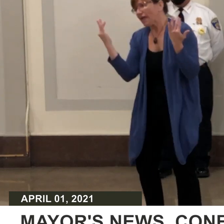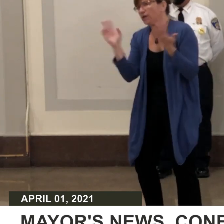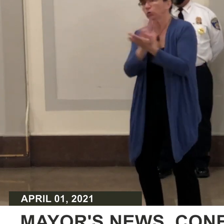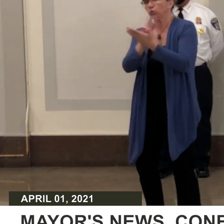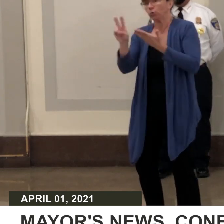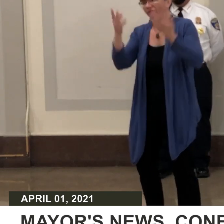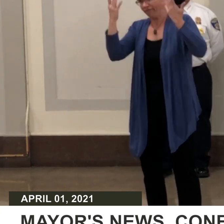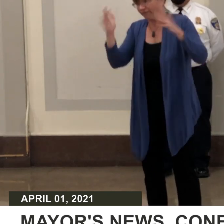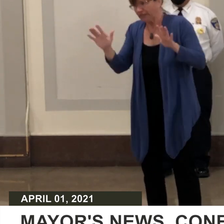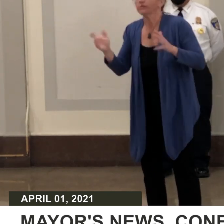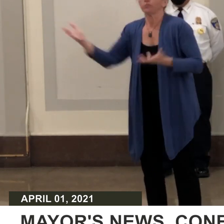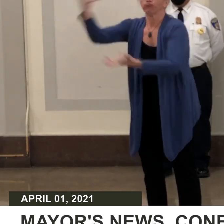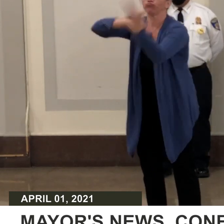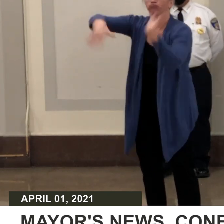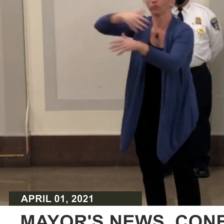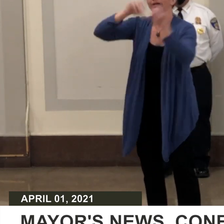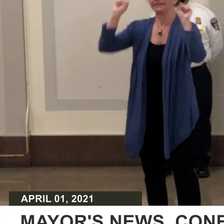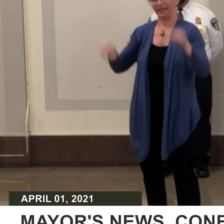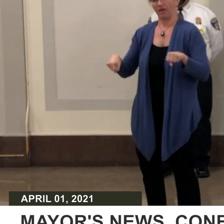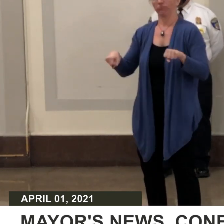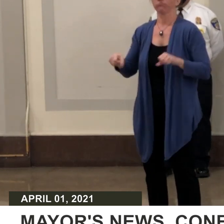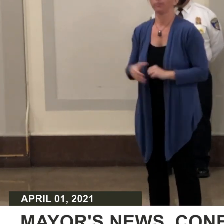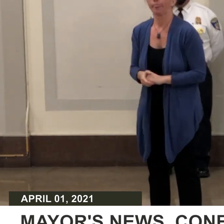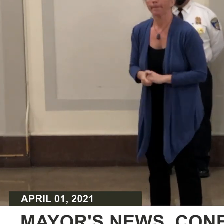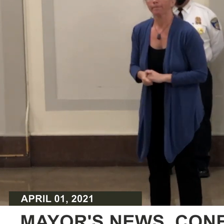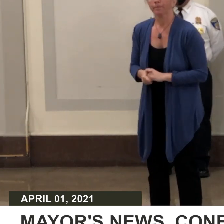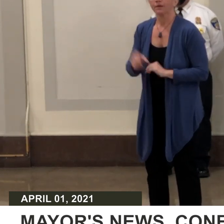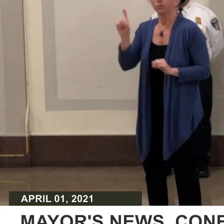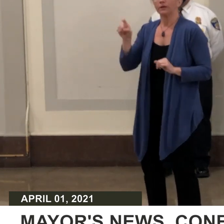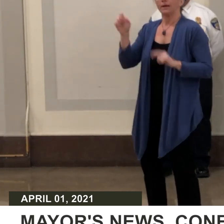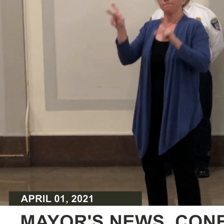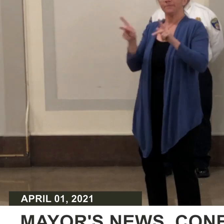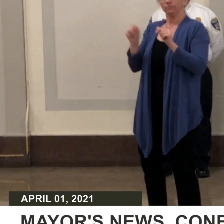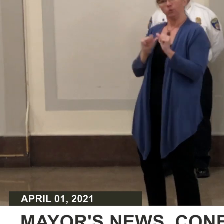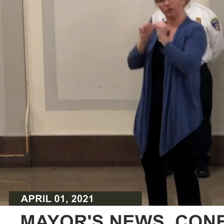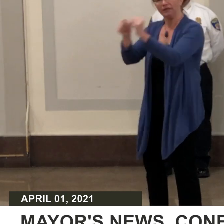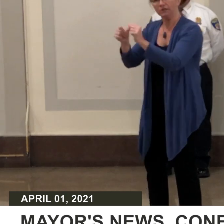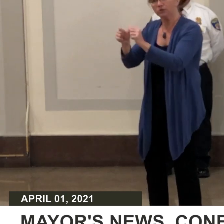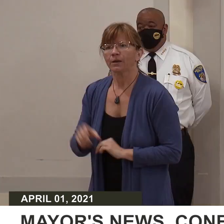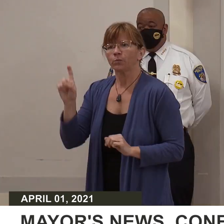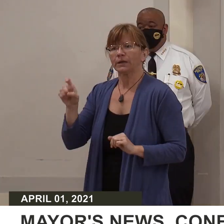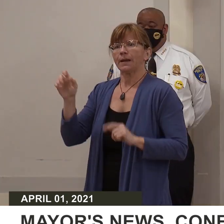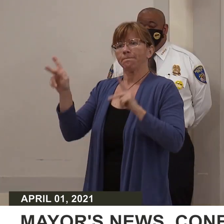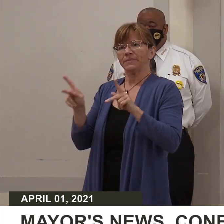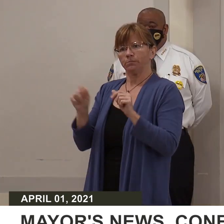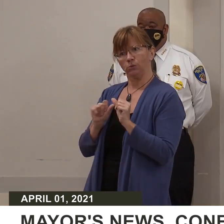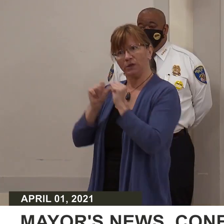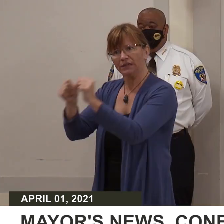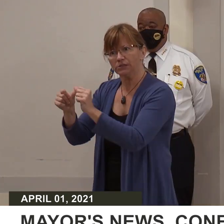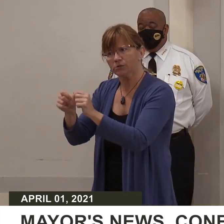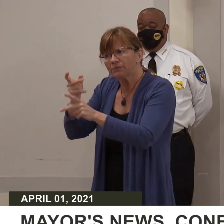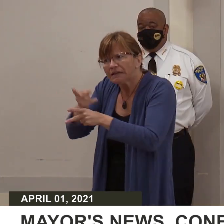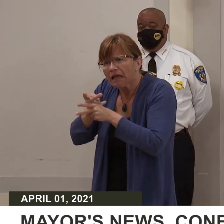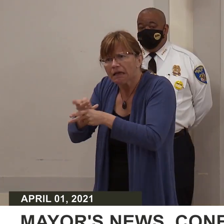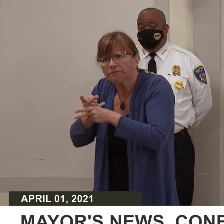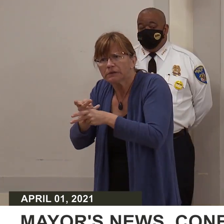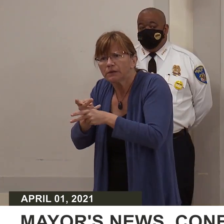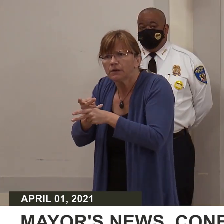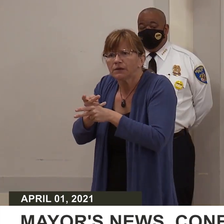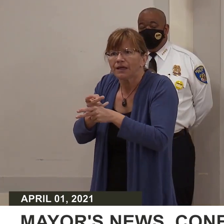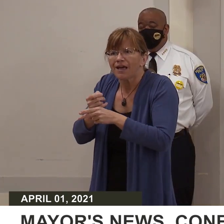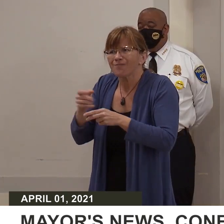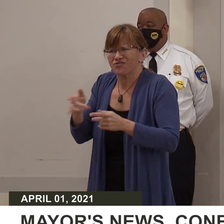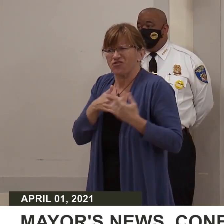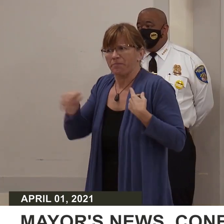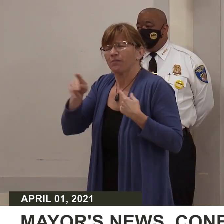fully immunized. So we need people to continue to exercise the exact same caution, and my concern is that people aren't doing that. So we're seeing these new